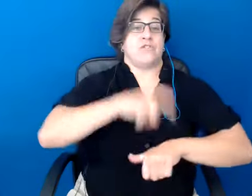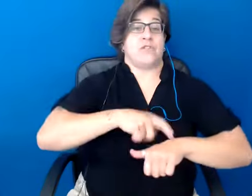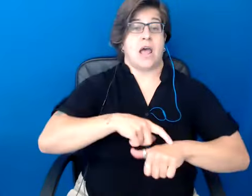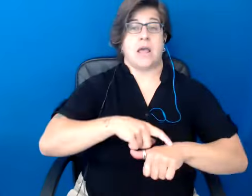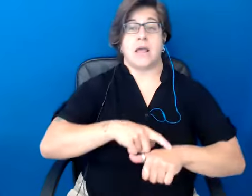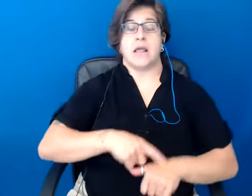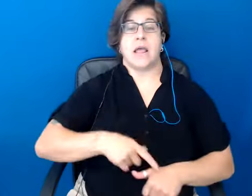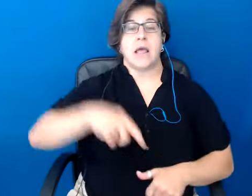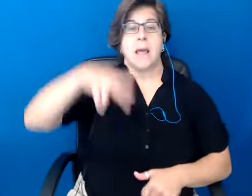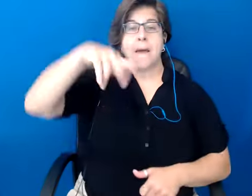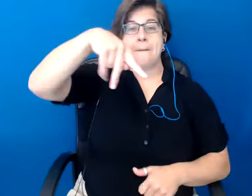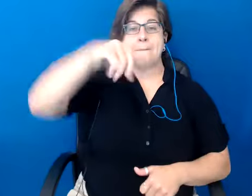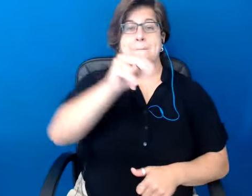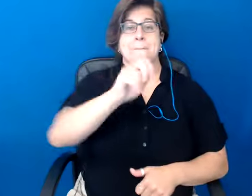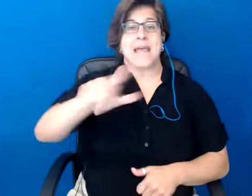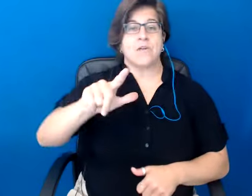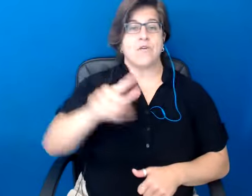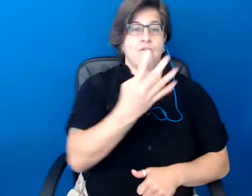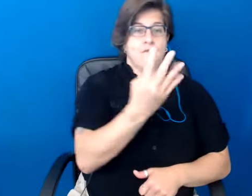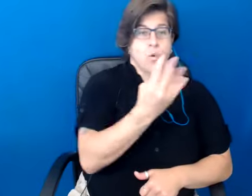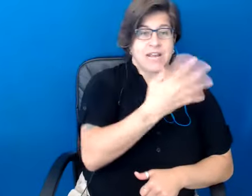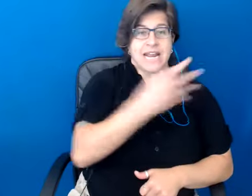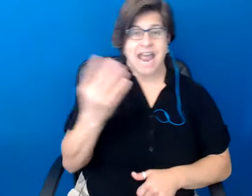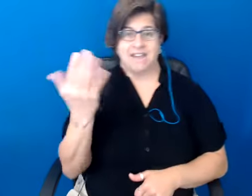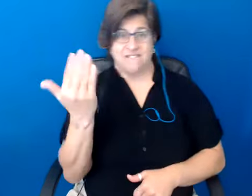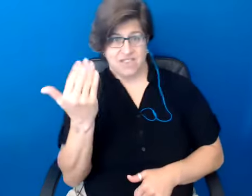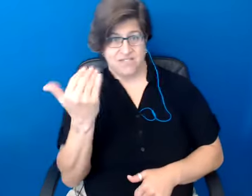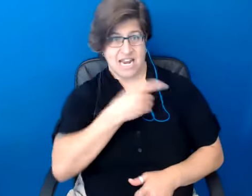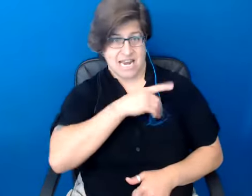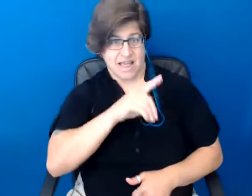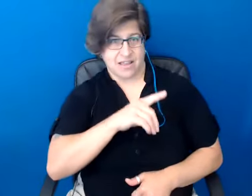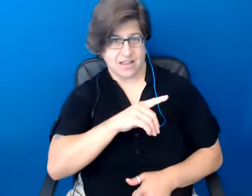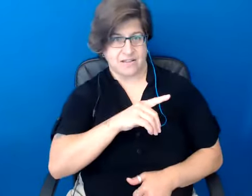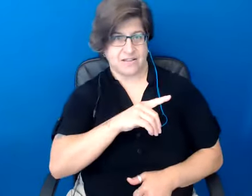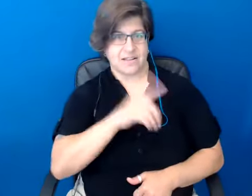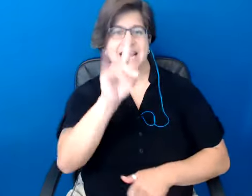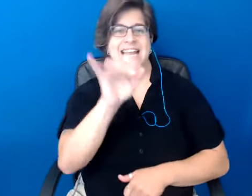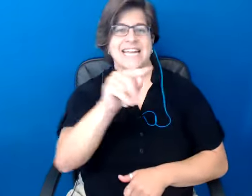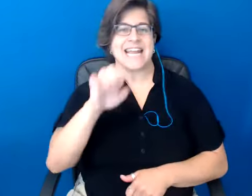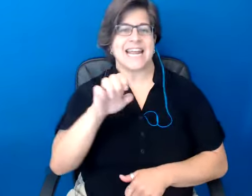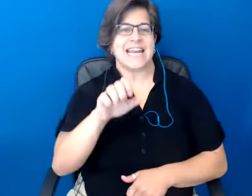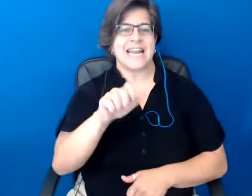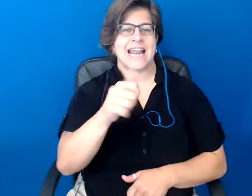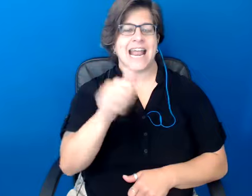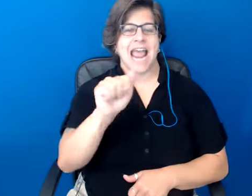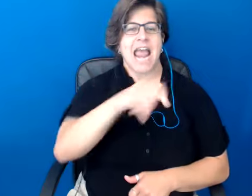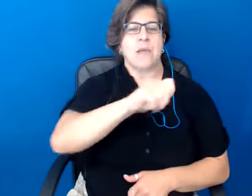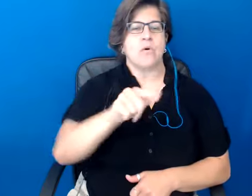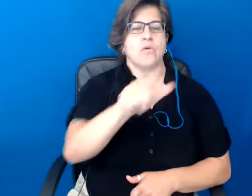I couldn't find it the next time I went, but that time I found it from the panel 14 and panel 15 delegates. And